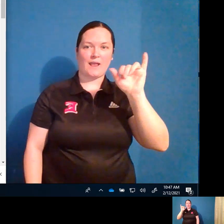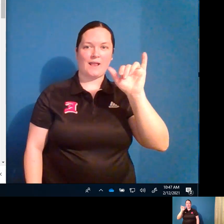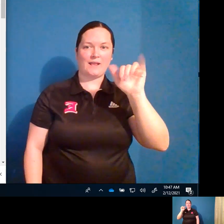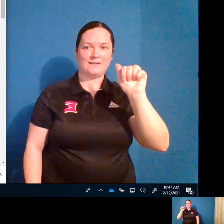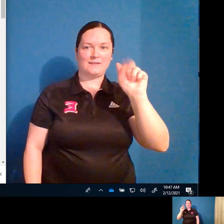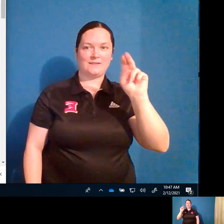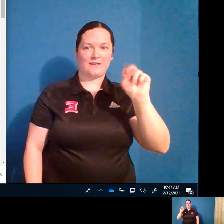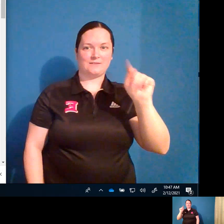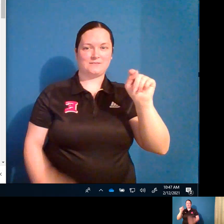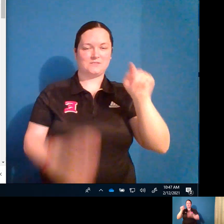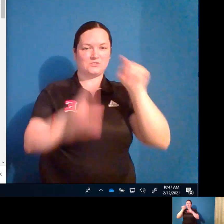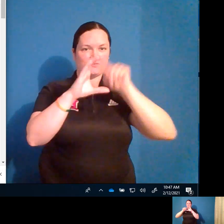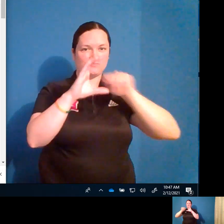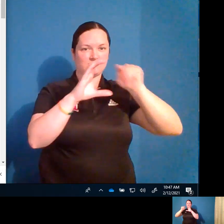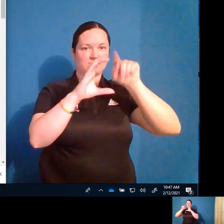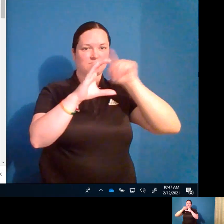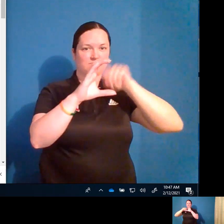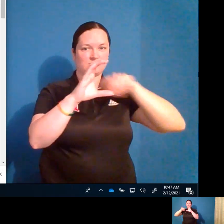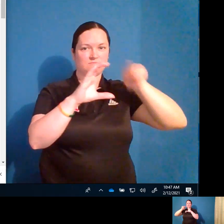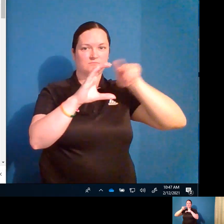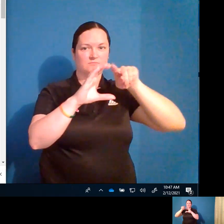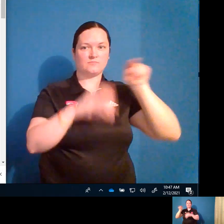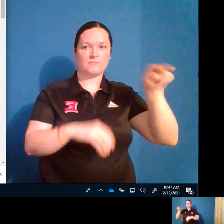radiant. And then freedom.